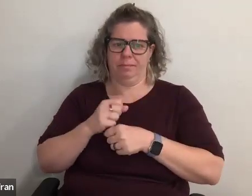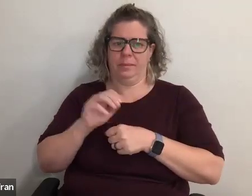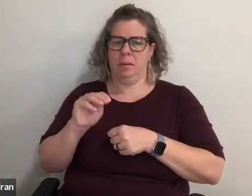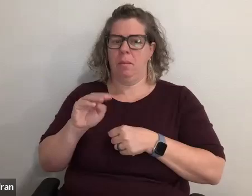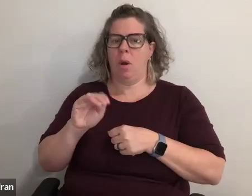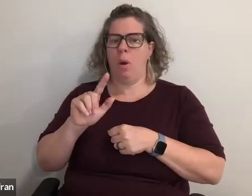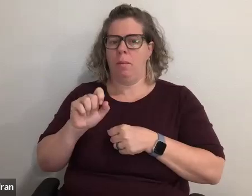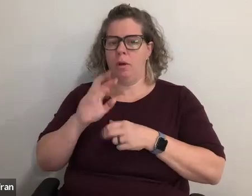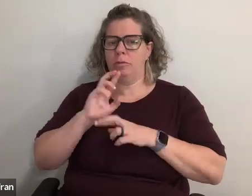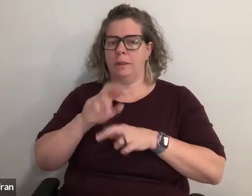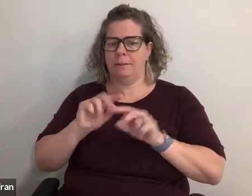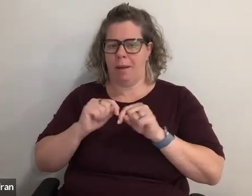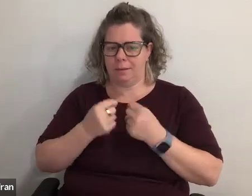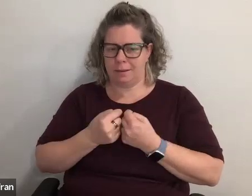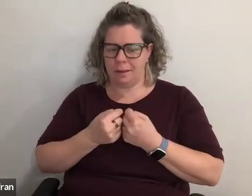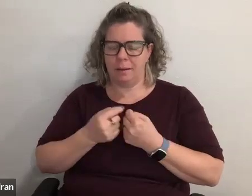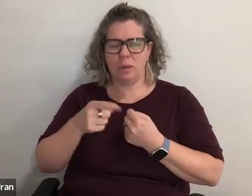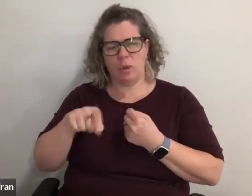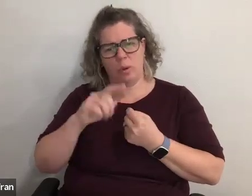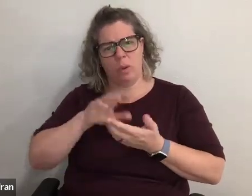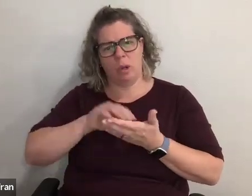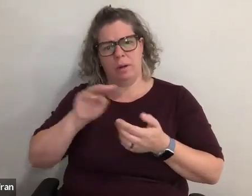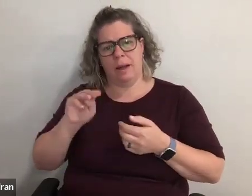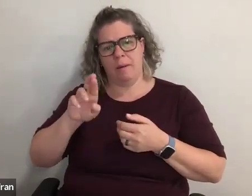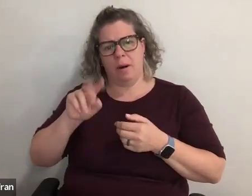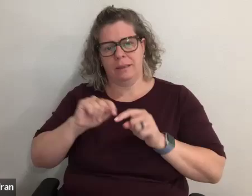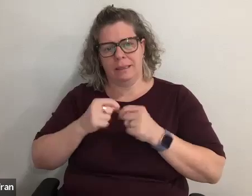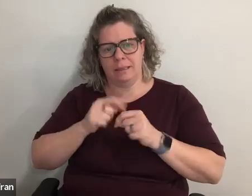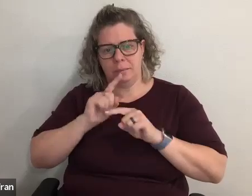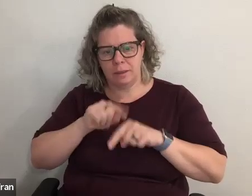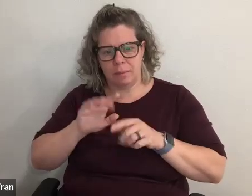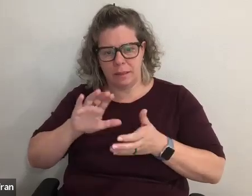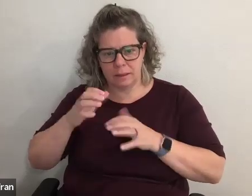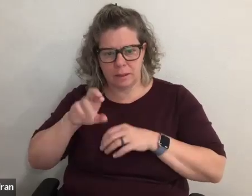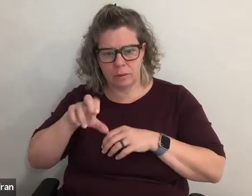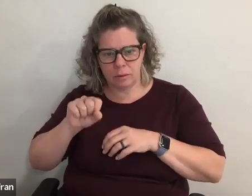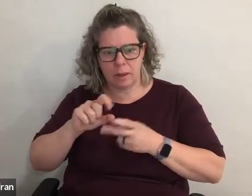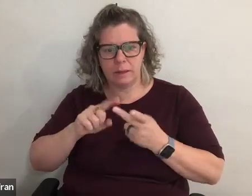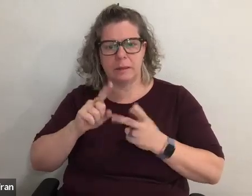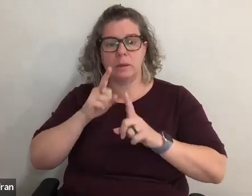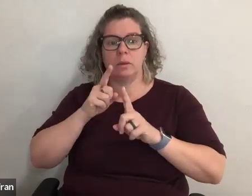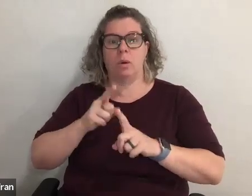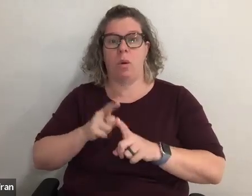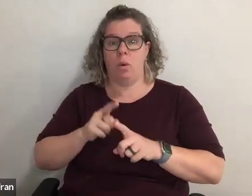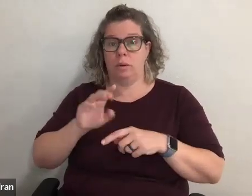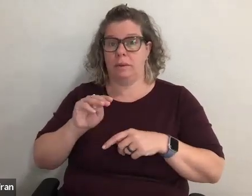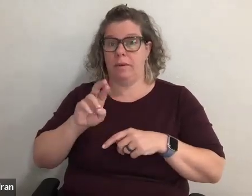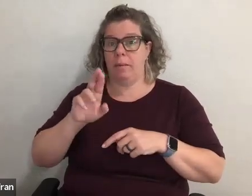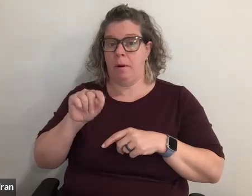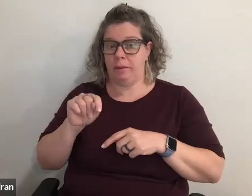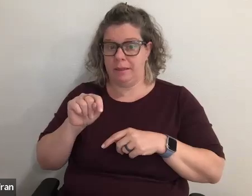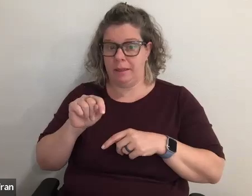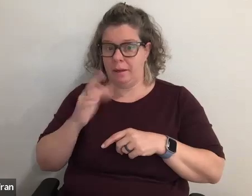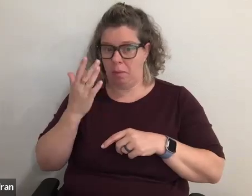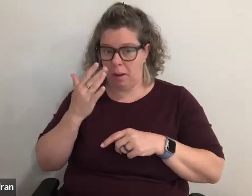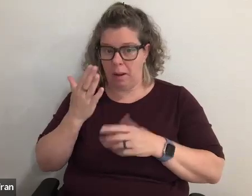away and learn how our mobile teams respond to crisis. We'll talk about some goals of our program.